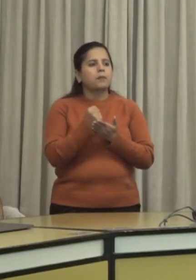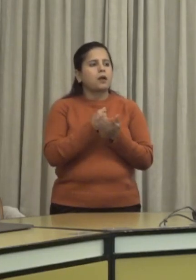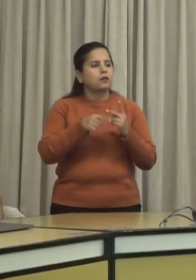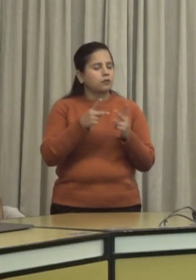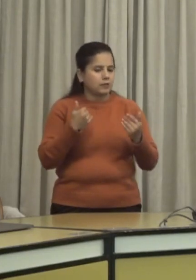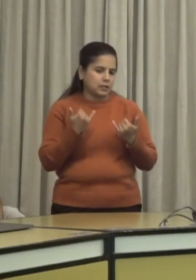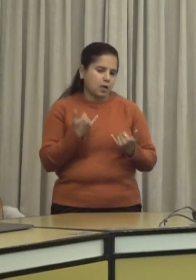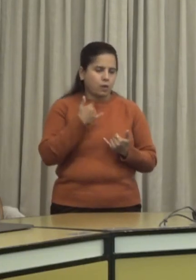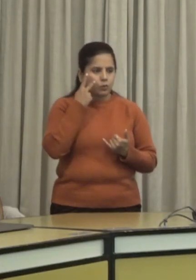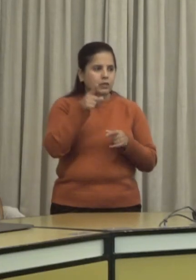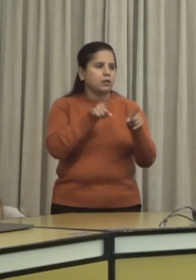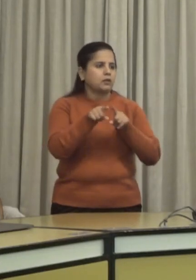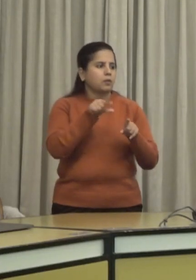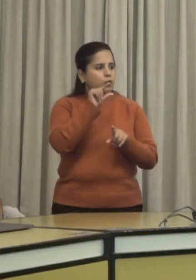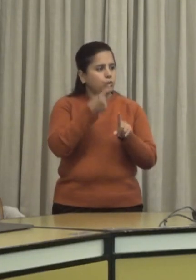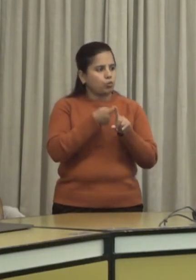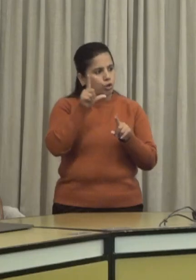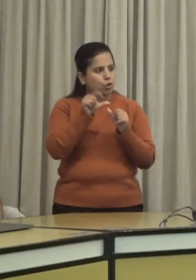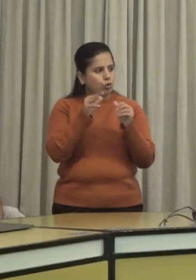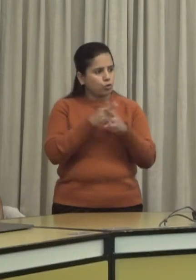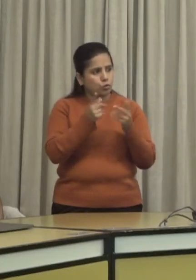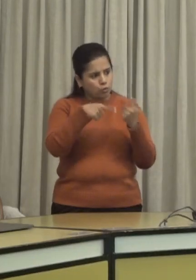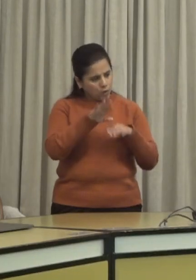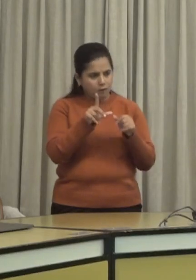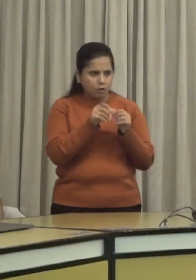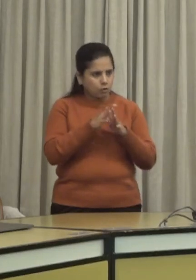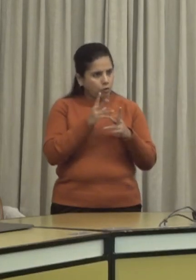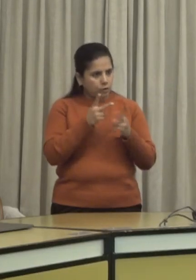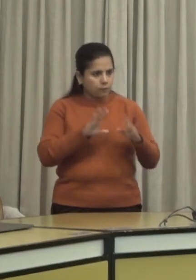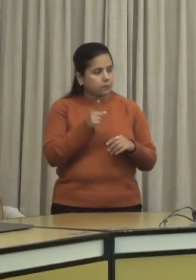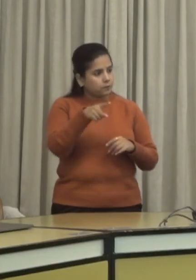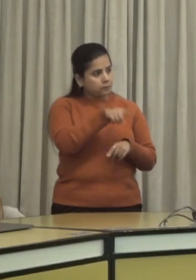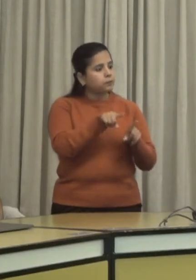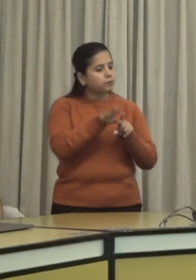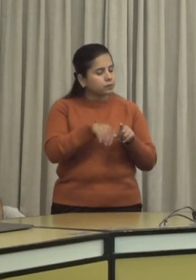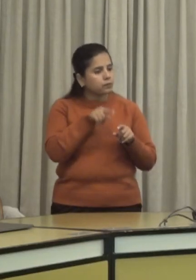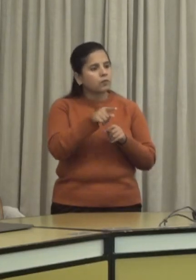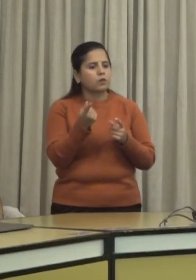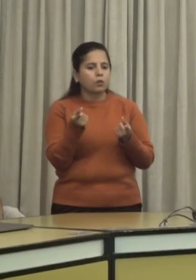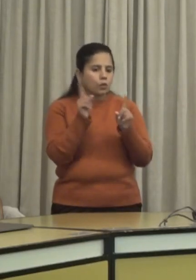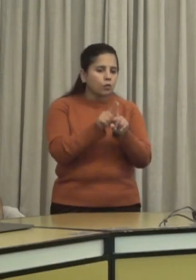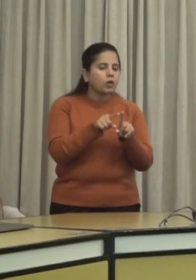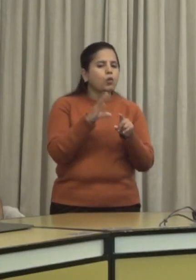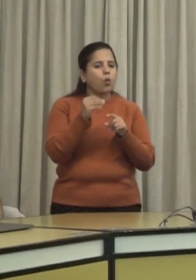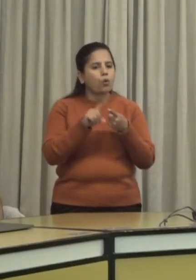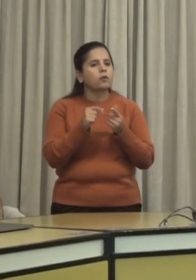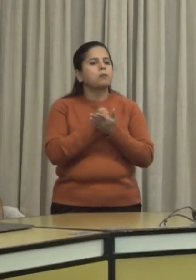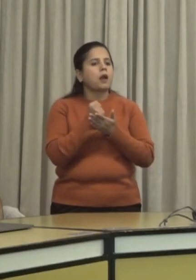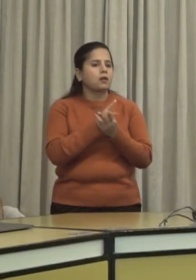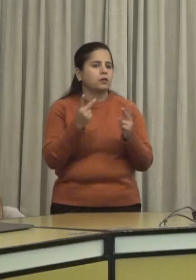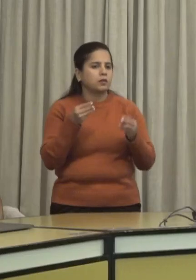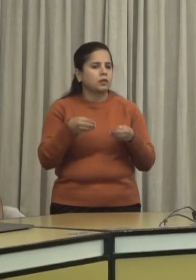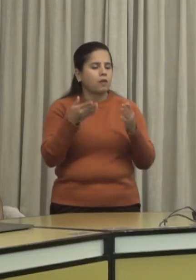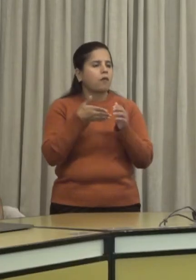now we see, for example, in UK legislation is that you have a law, but you also have an accompanying code of practice, which